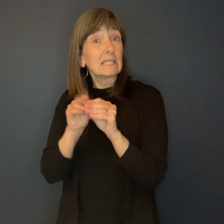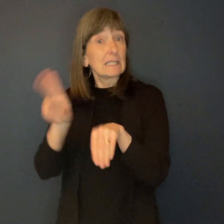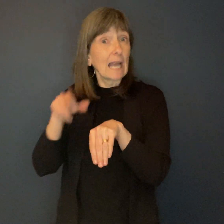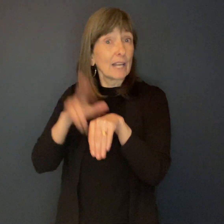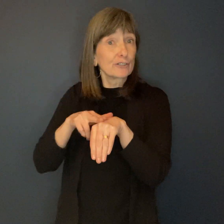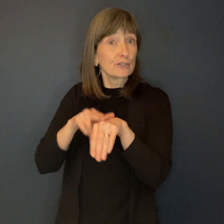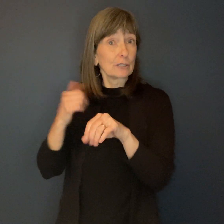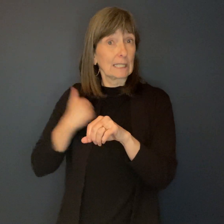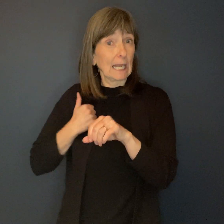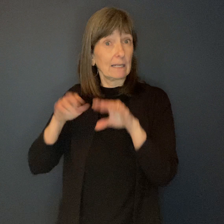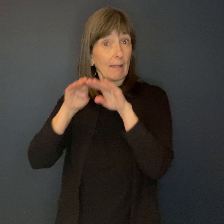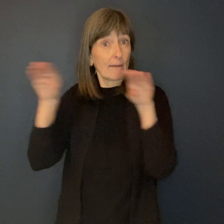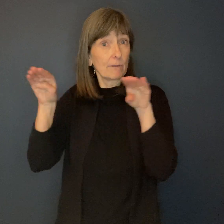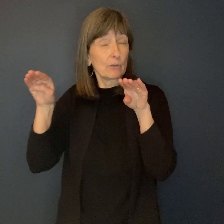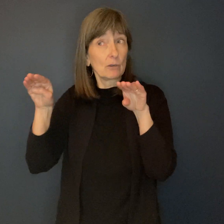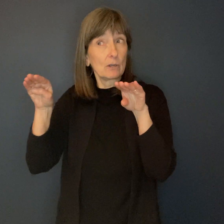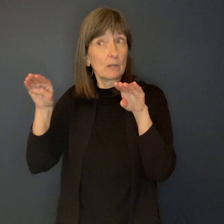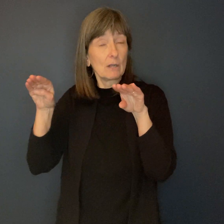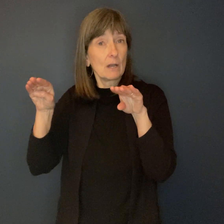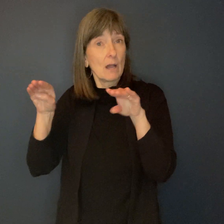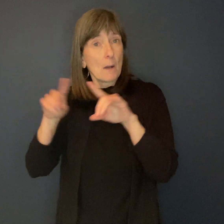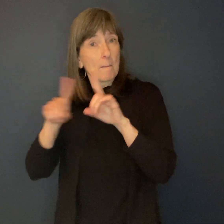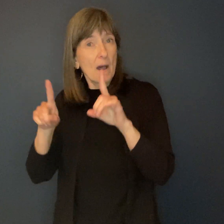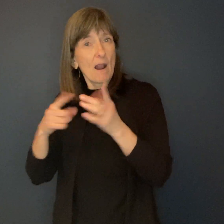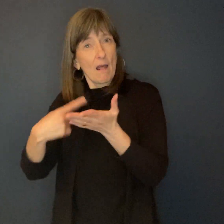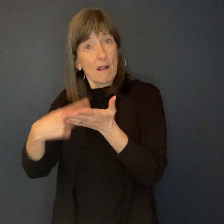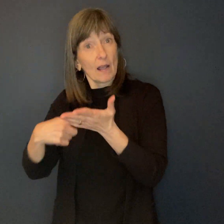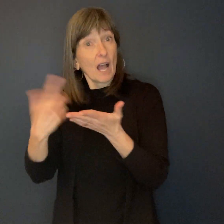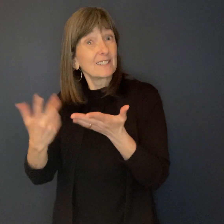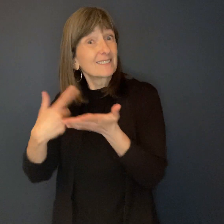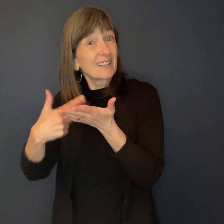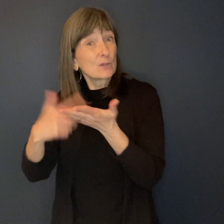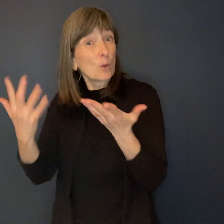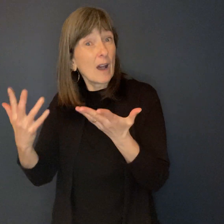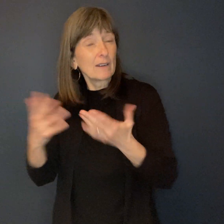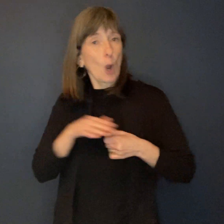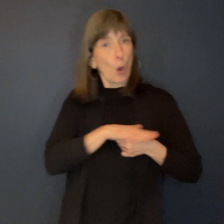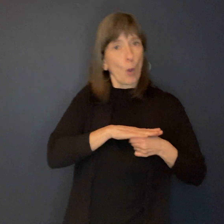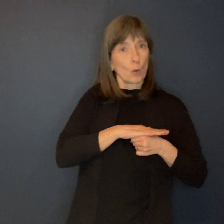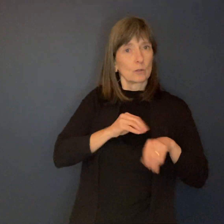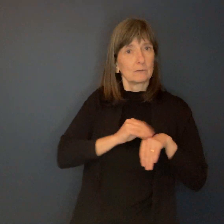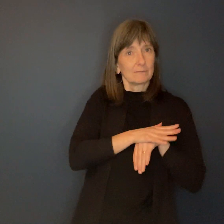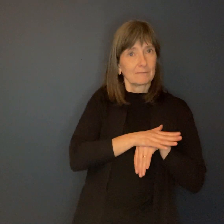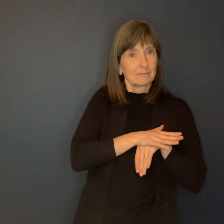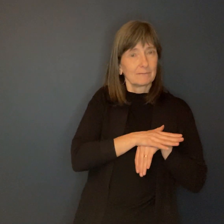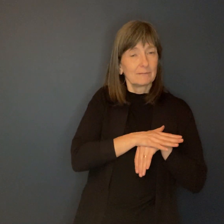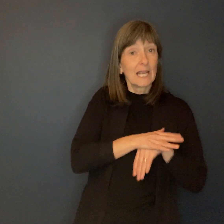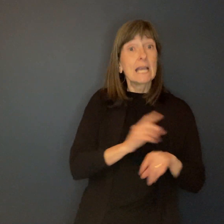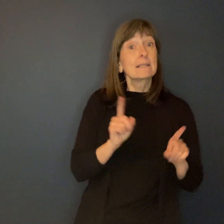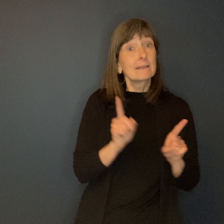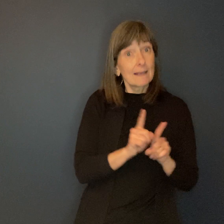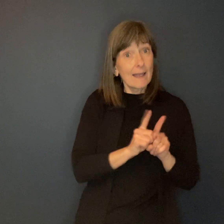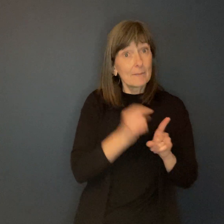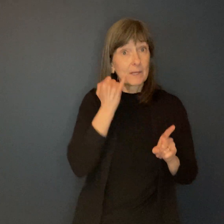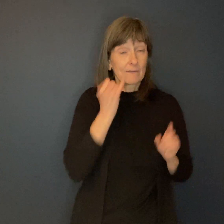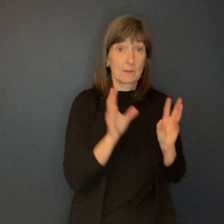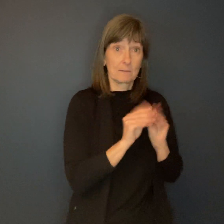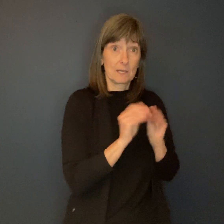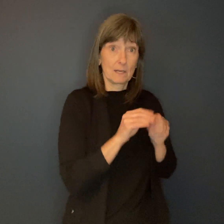know, how the impacts would be. And similarly, you know, when I was at a local level, I'd be able to say, well, you know, this is what